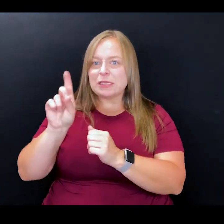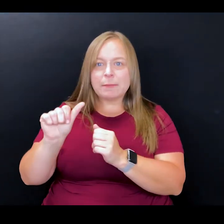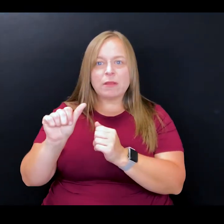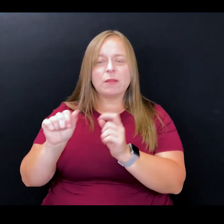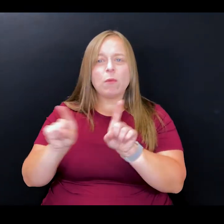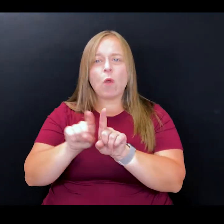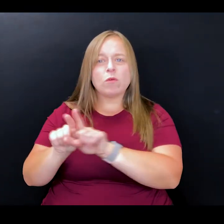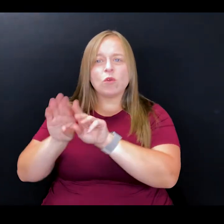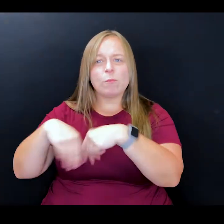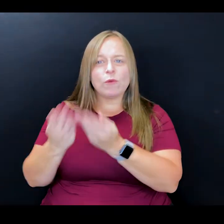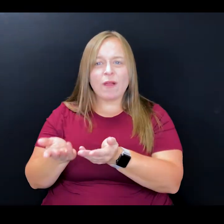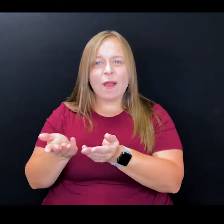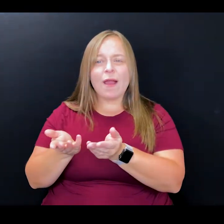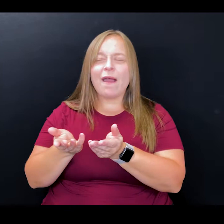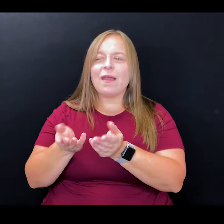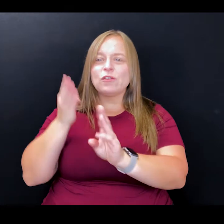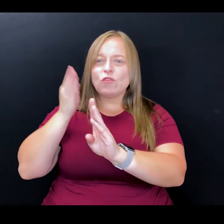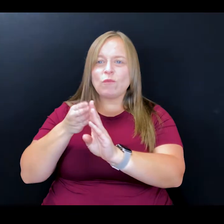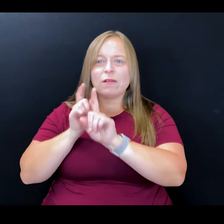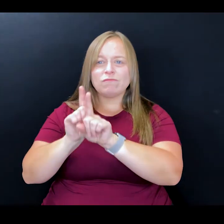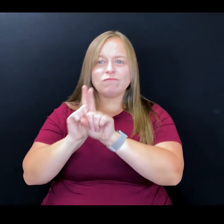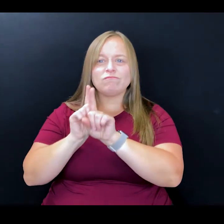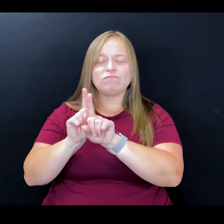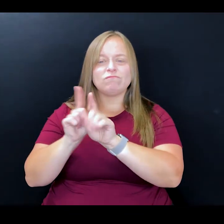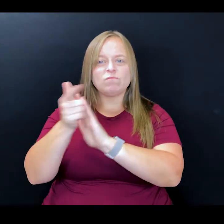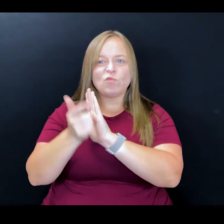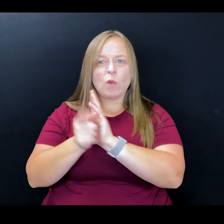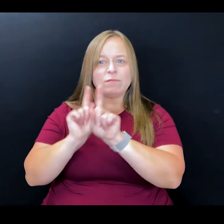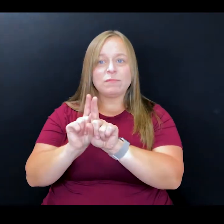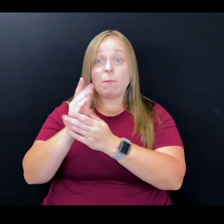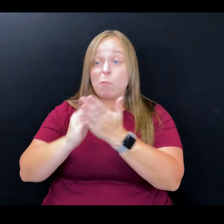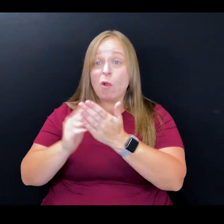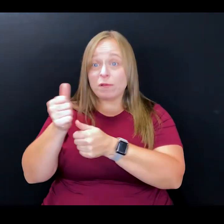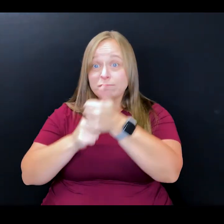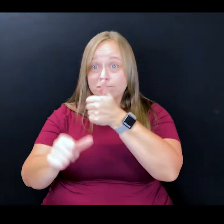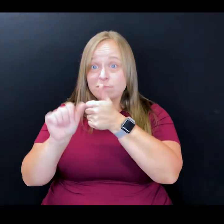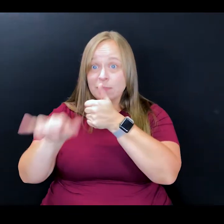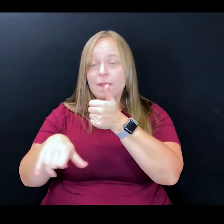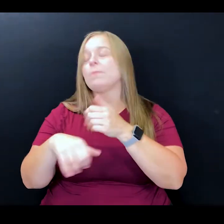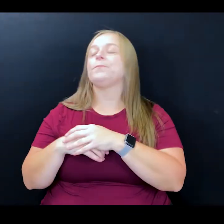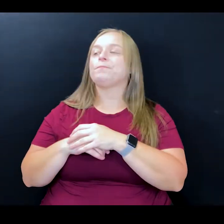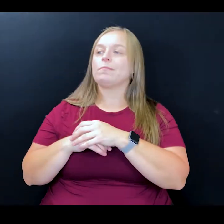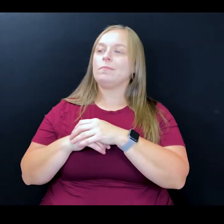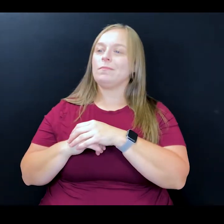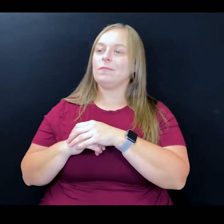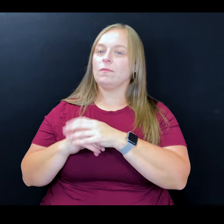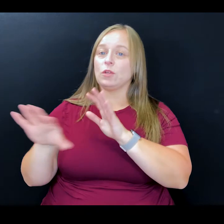with disabilities, but also provide direct representation to them. And part of that